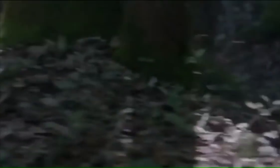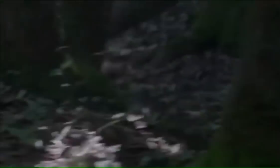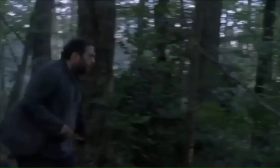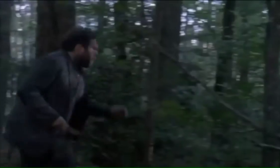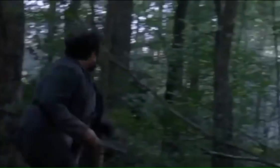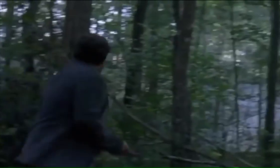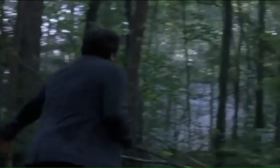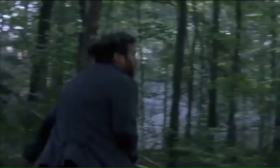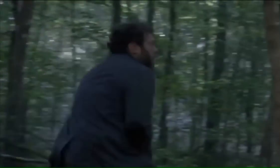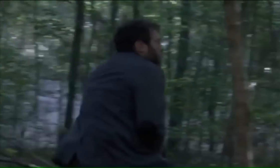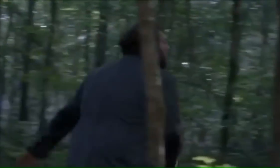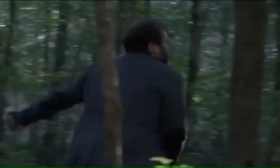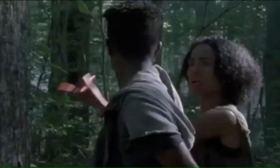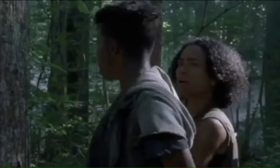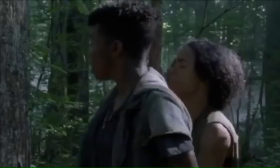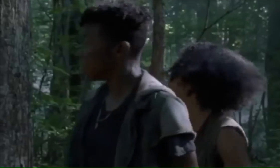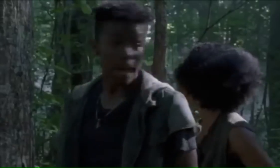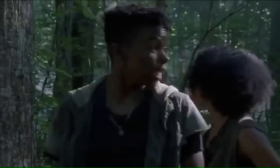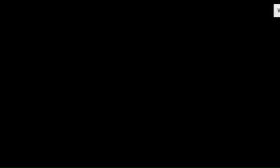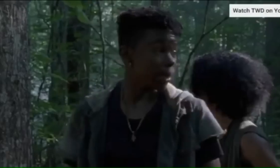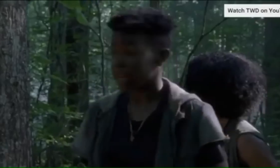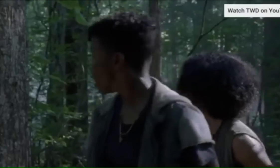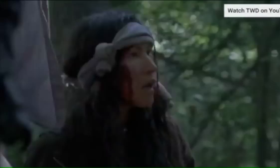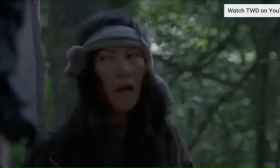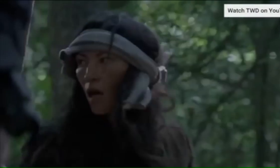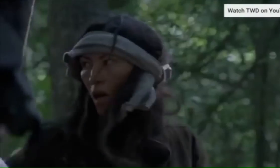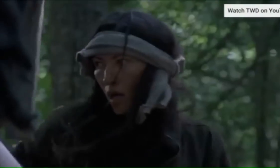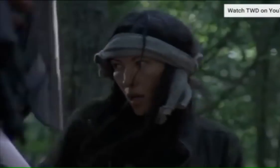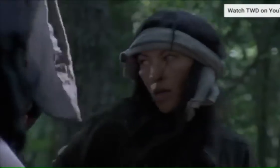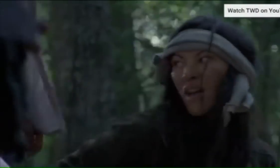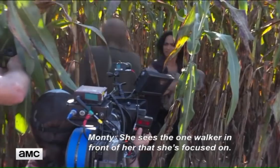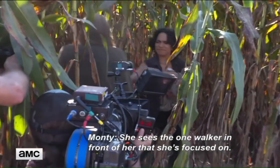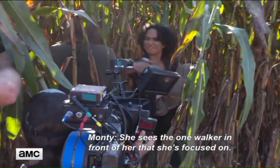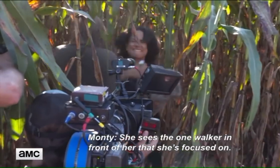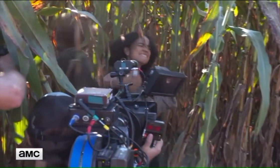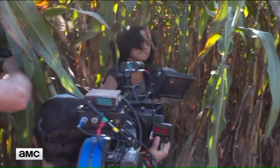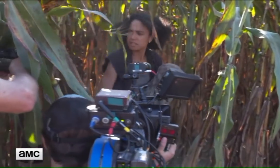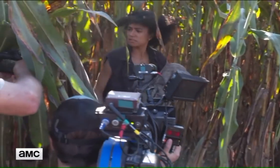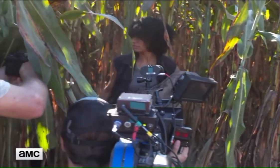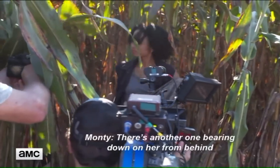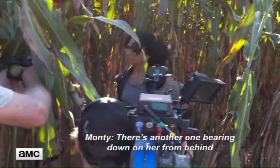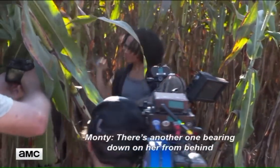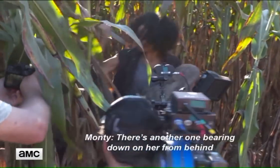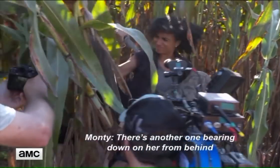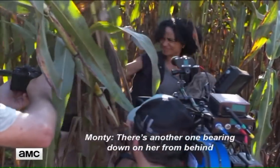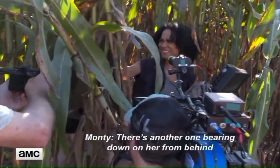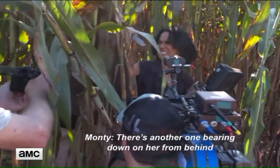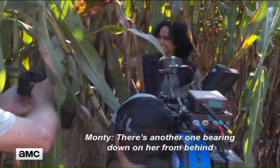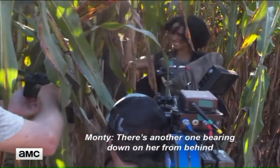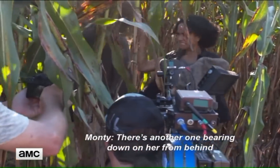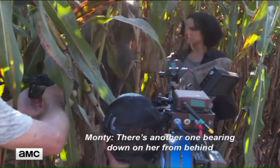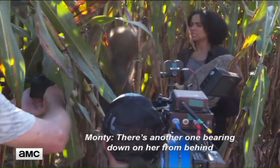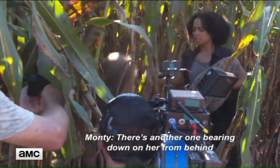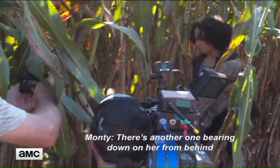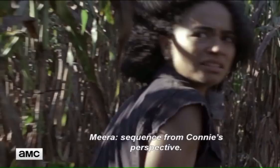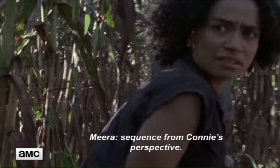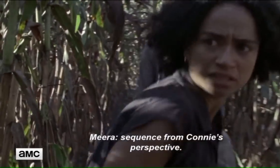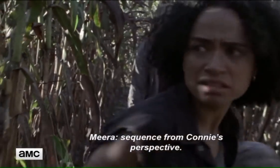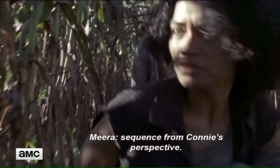very pivotal place for you right now. It's wonderful. I'm so thrilled right now. It was great to learn, too, that The Walking Dead has